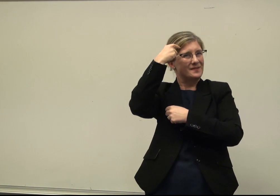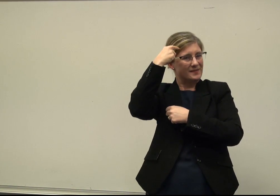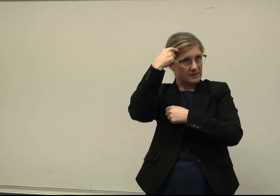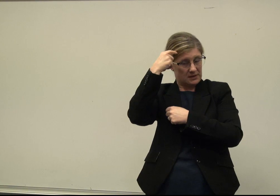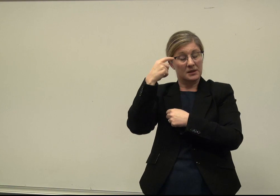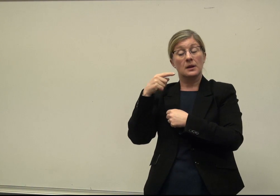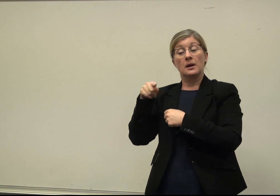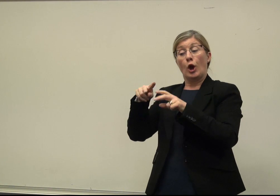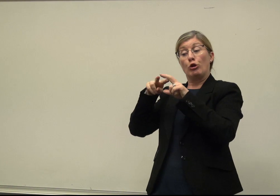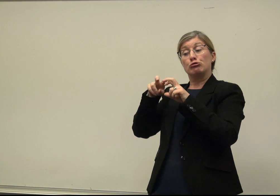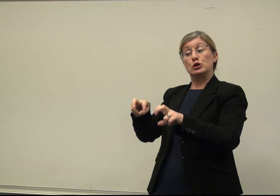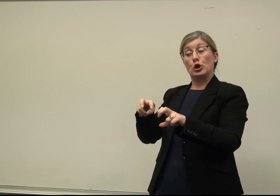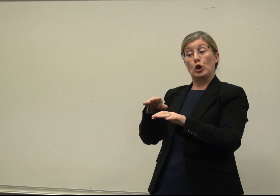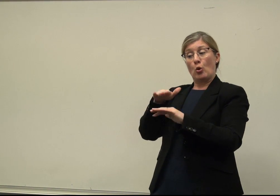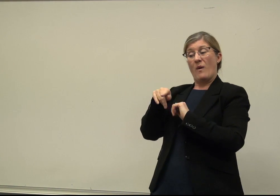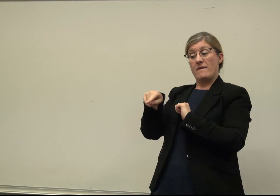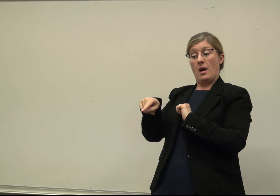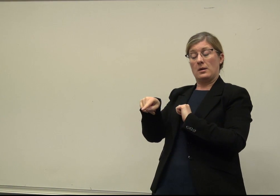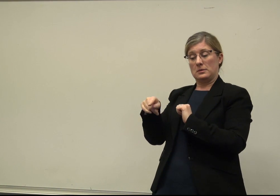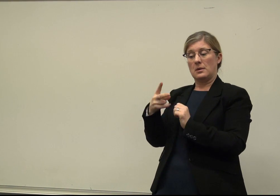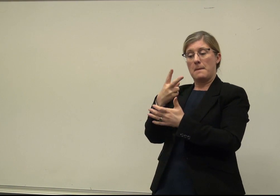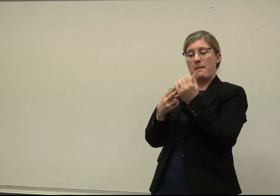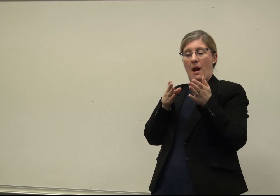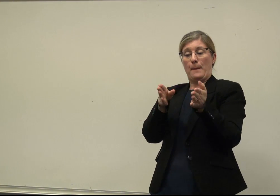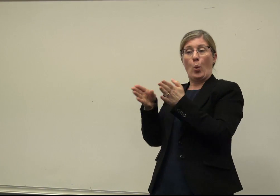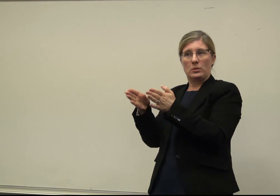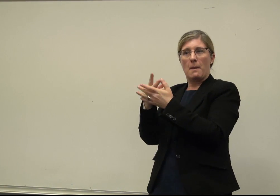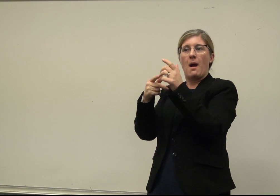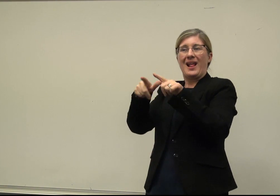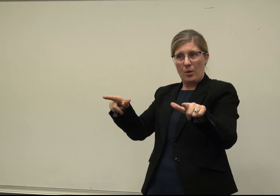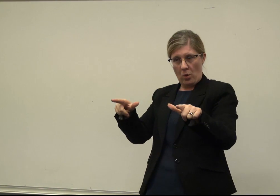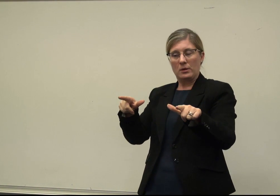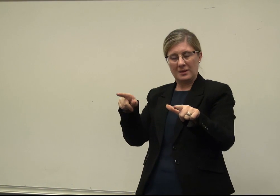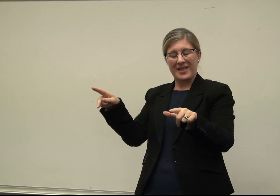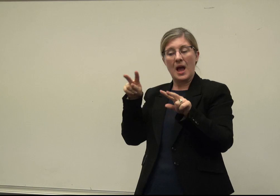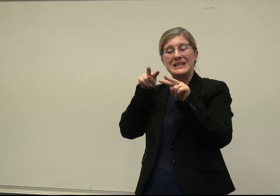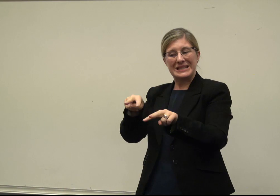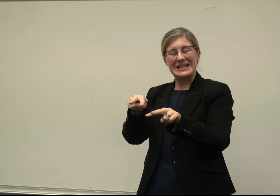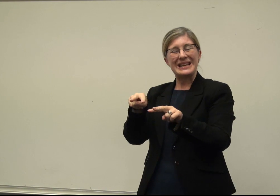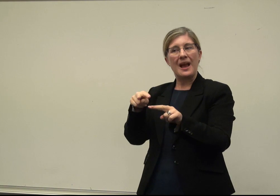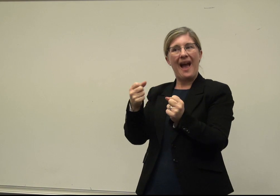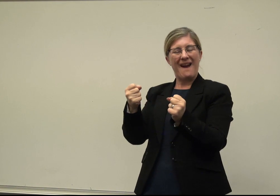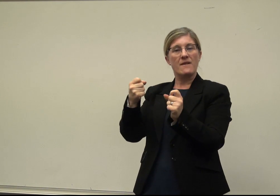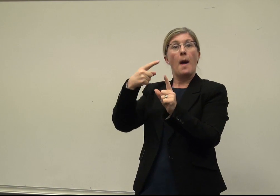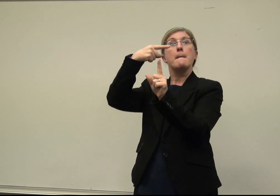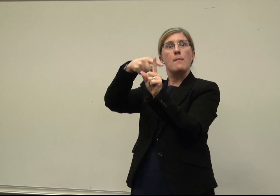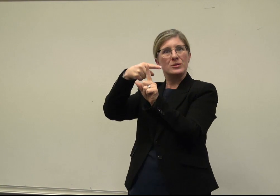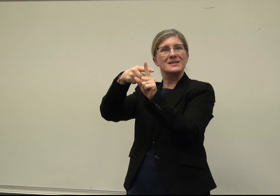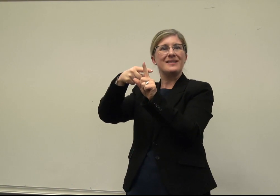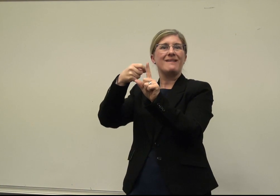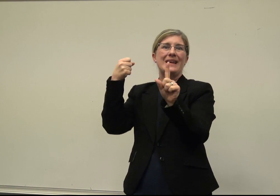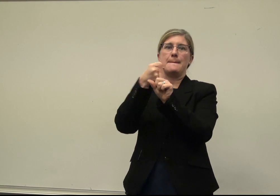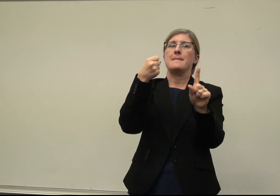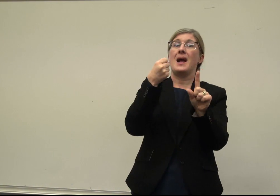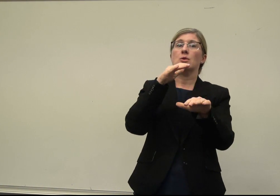on bimodal bilingualism is that there is a range of positive effects on visual spatial